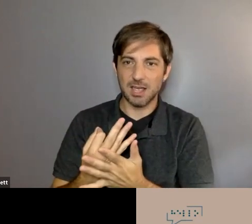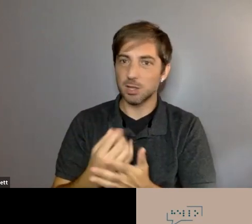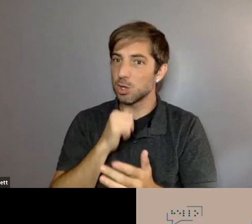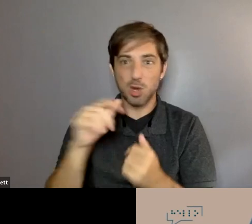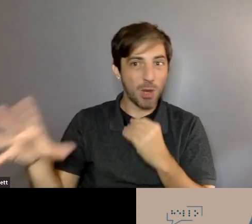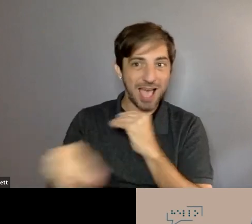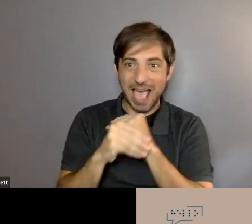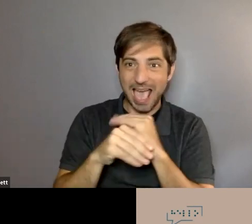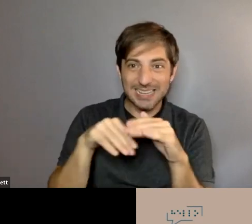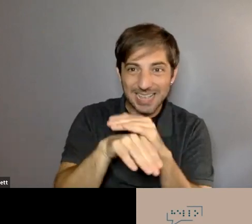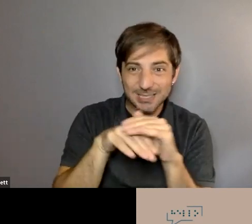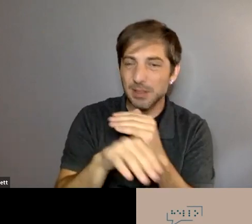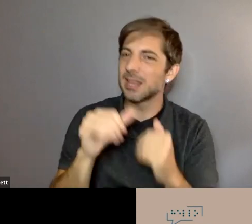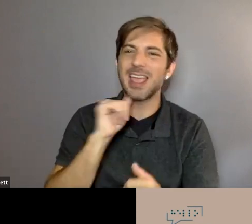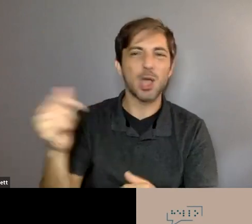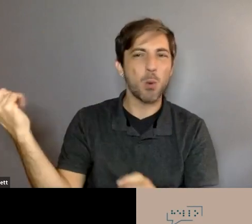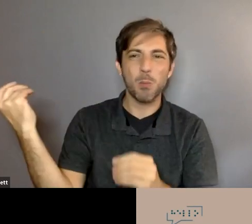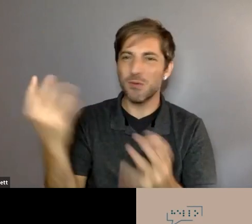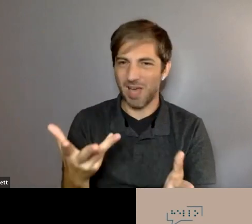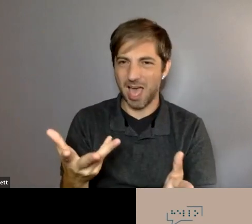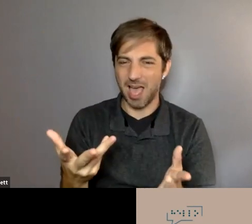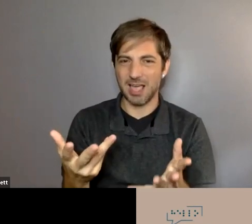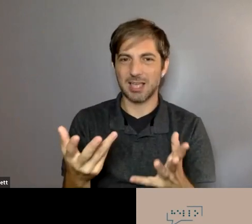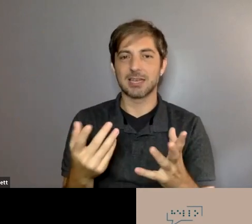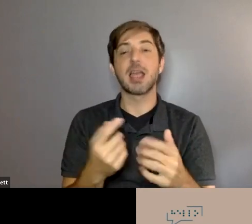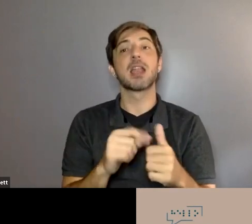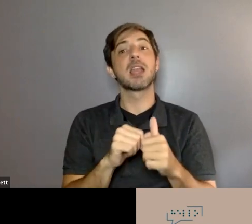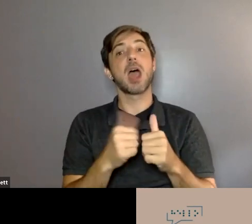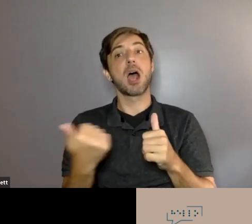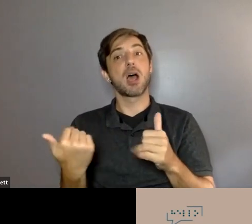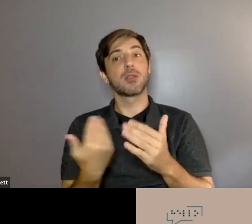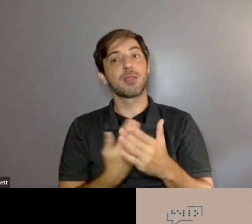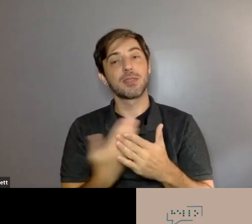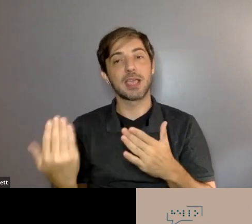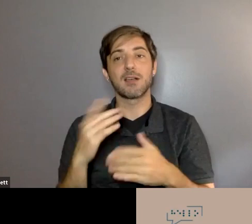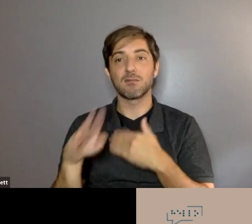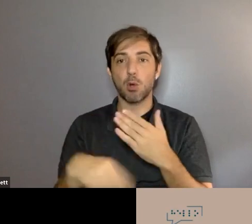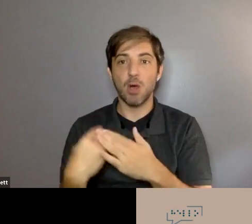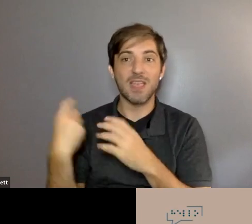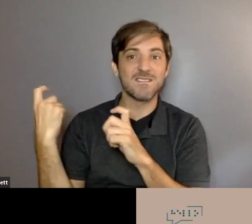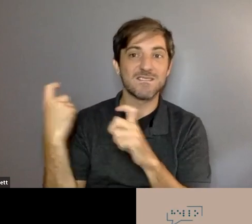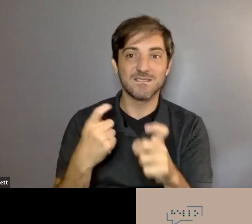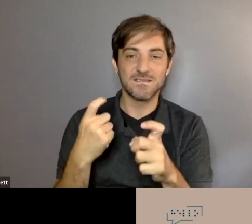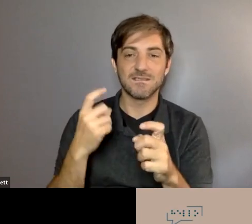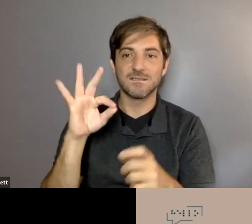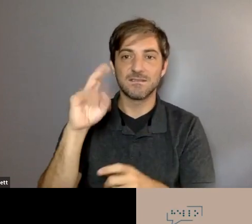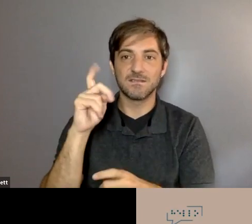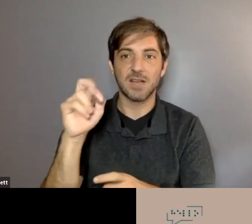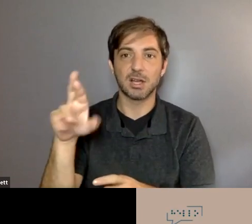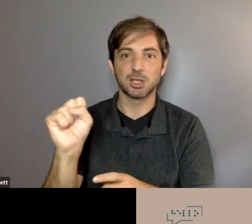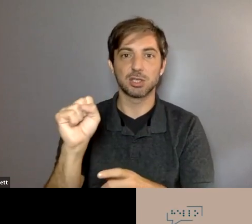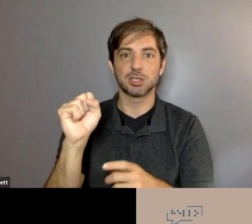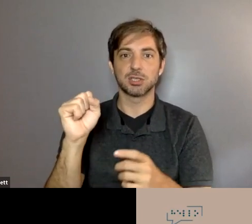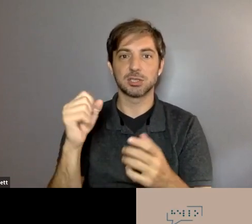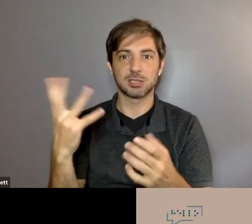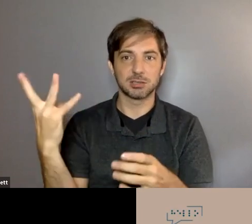probably not going to get it. And another thing I will throw out to all the funders who are represented tonight, today, whew,